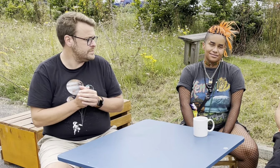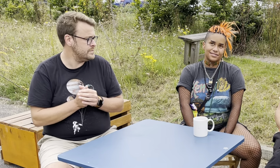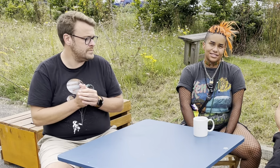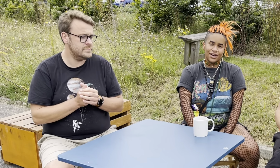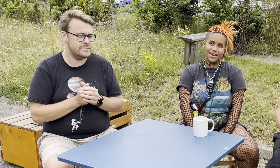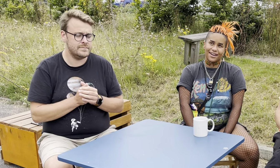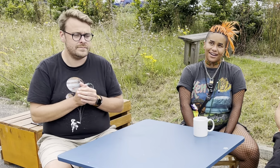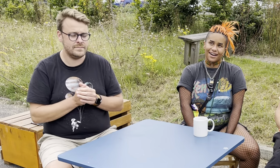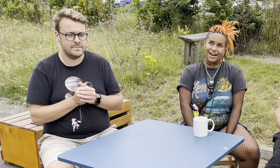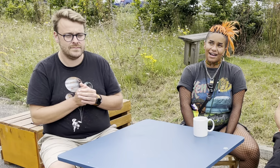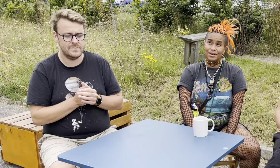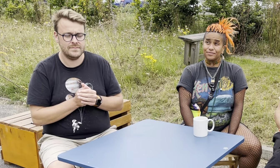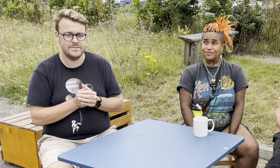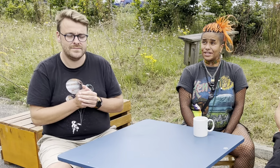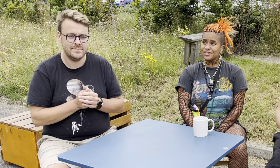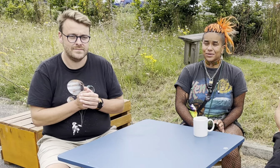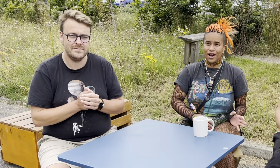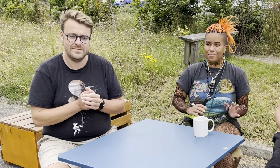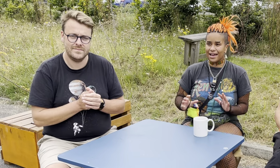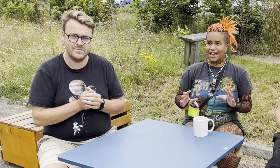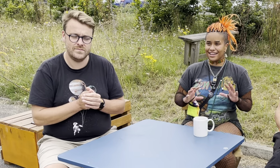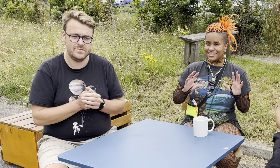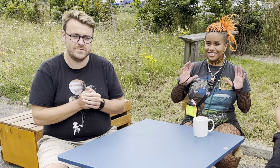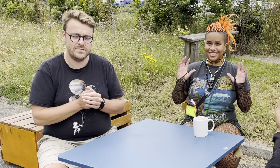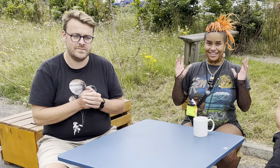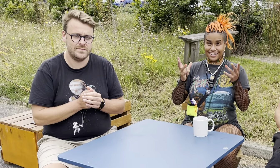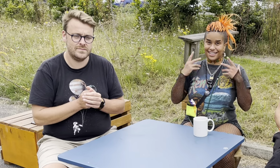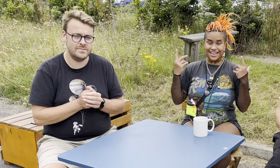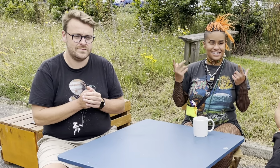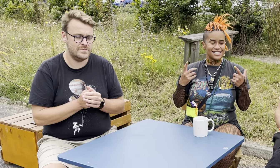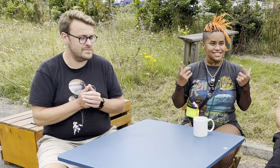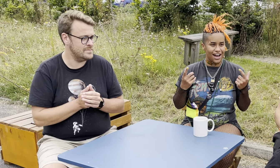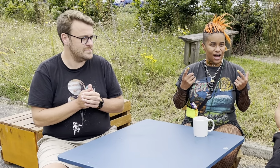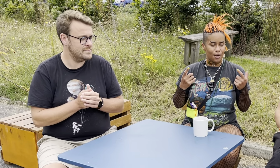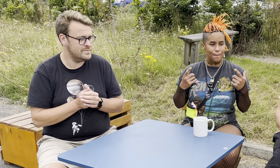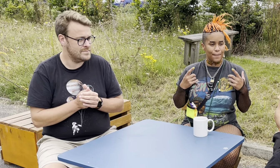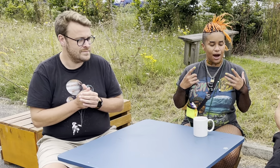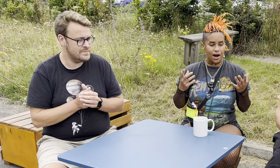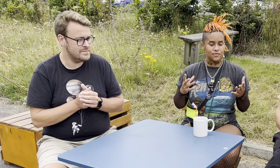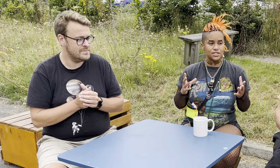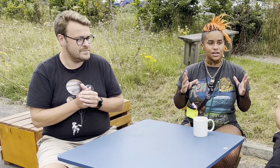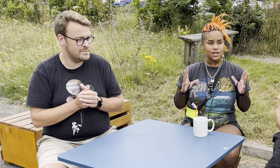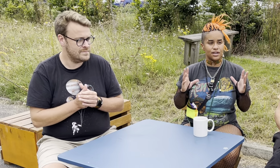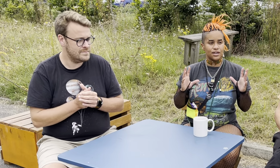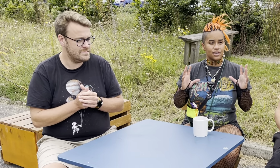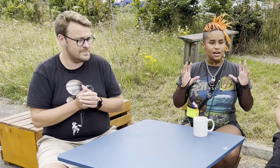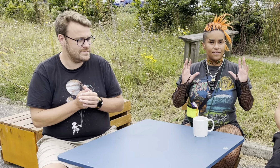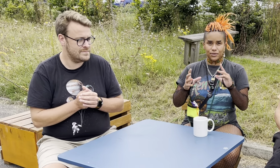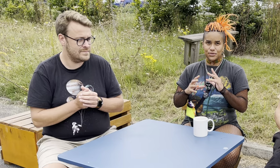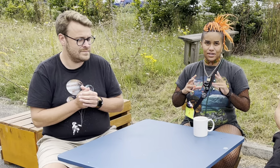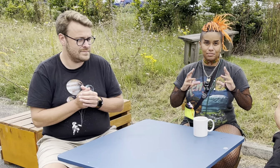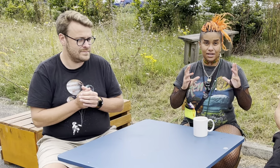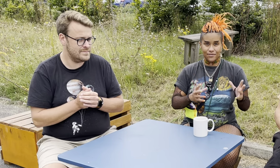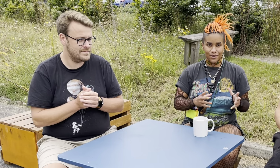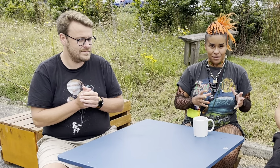So, I mean, first of all, coming into this after everyone's already been here for a